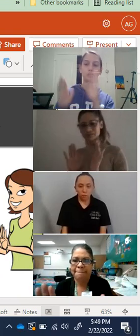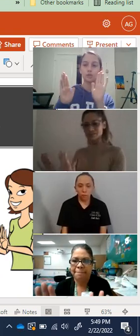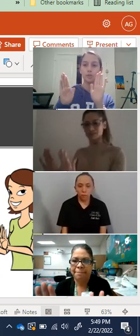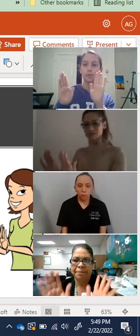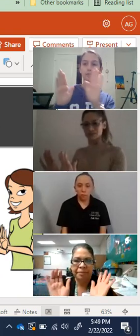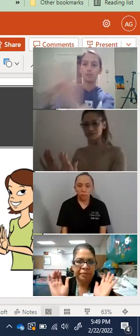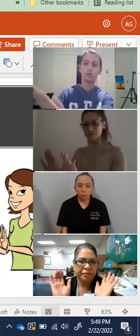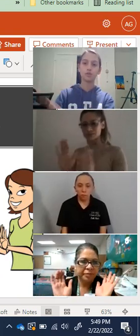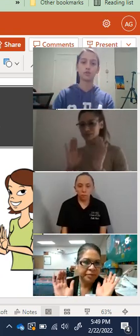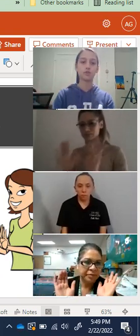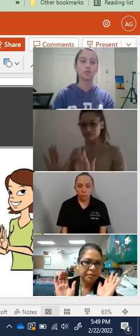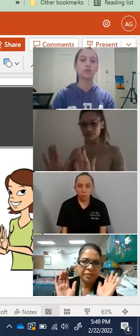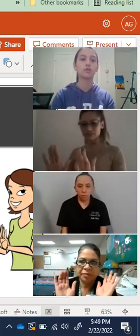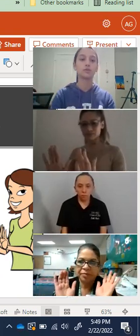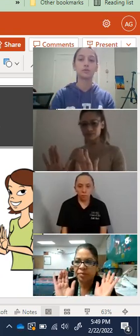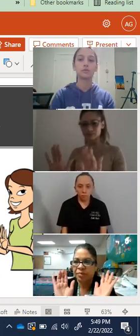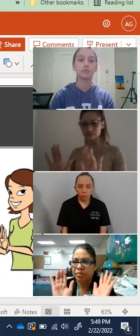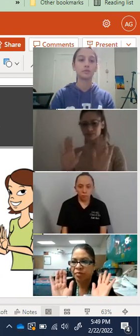Push.